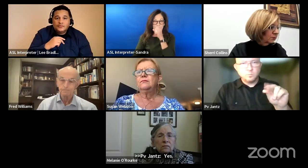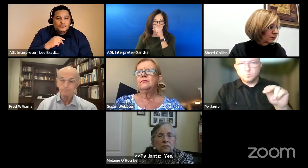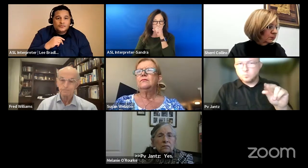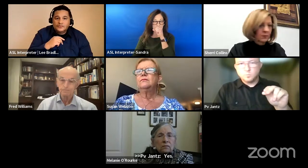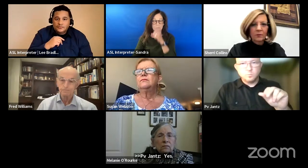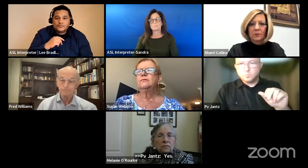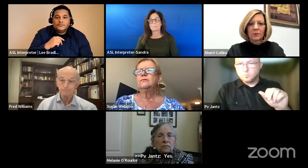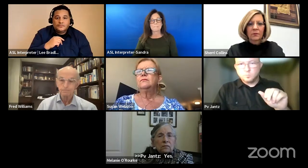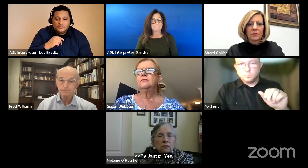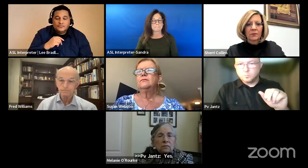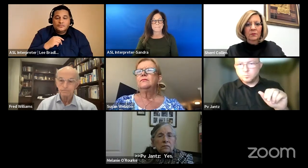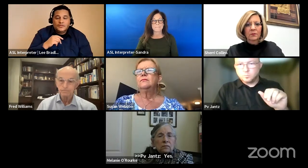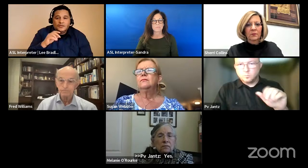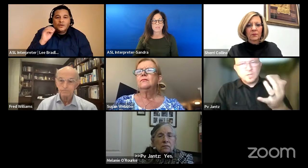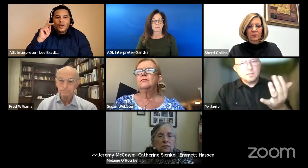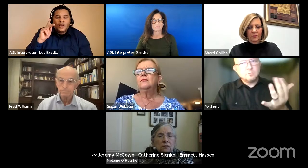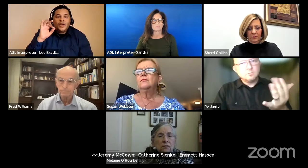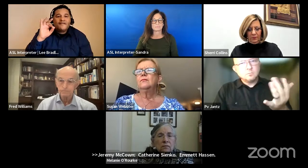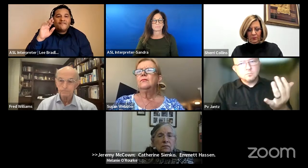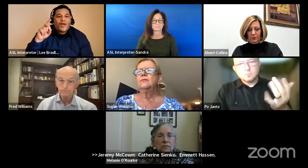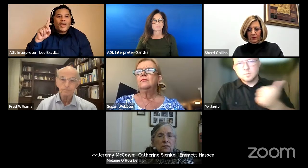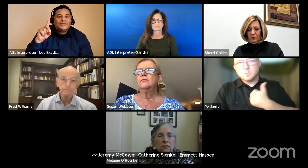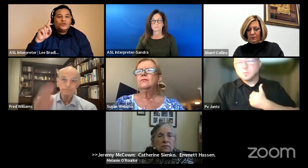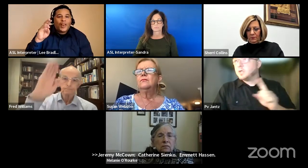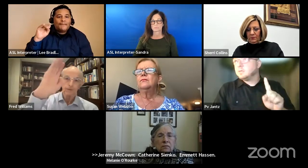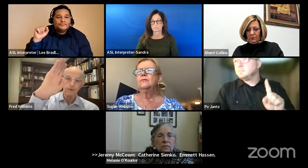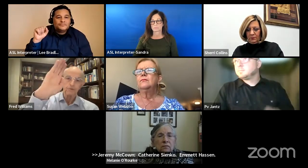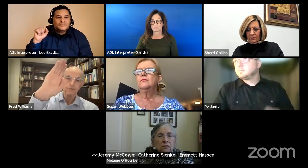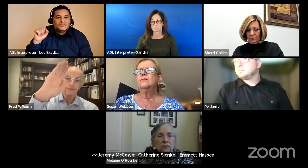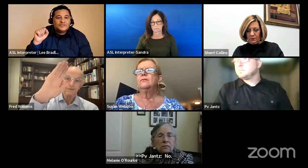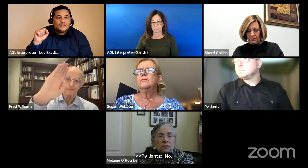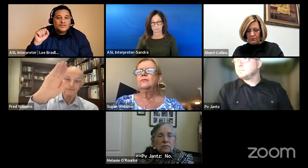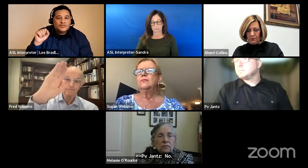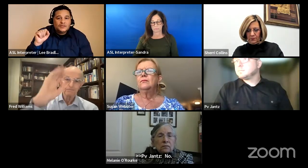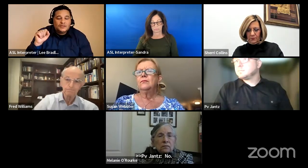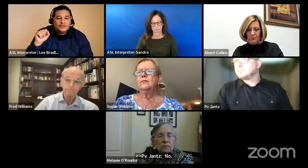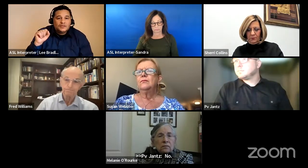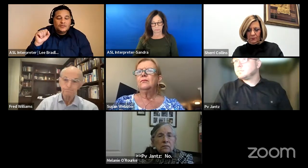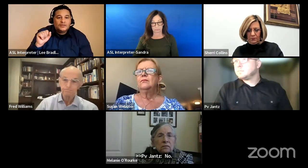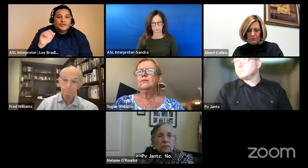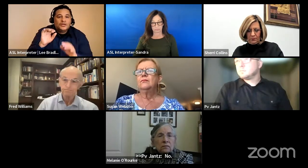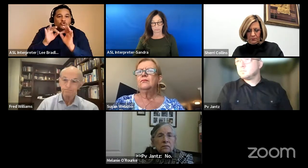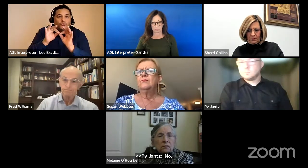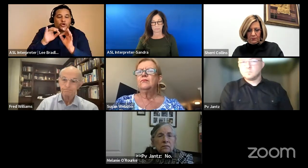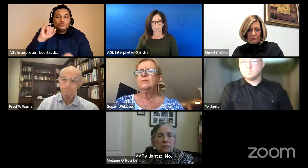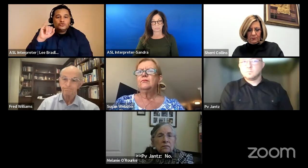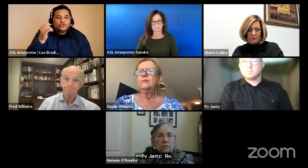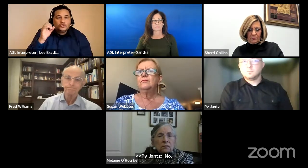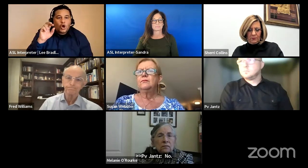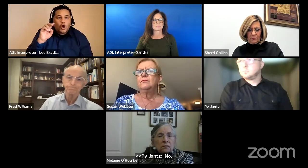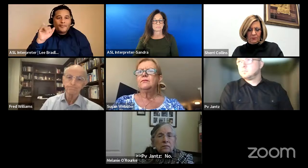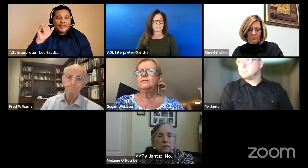No. No. Okay. Fred Williams, interpreter Jeremy Brunson,